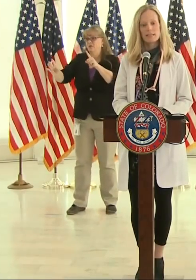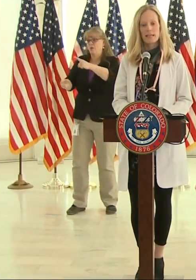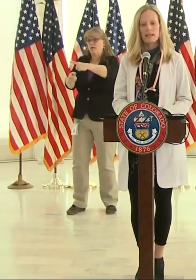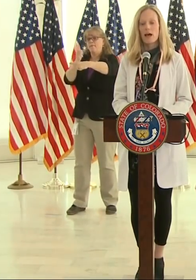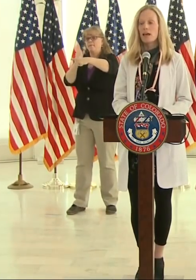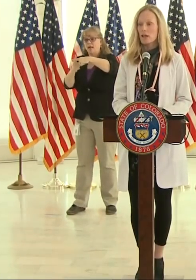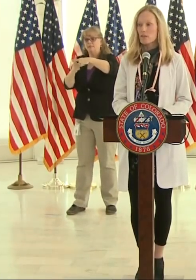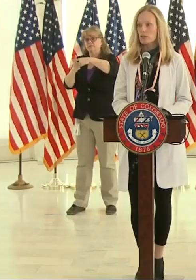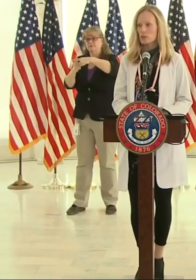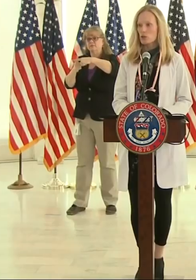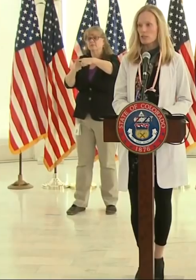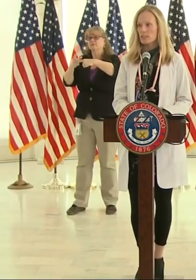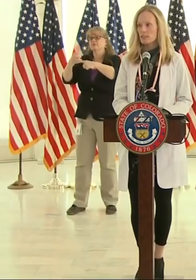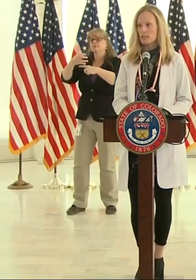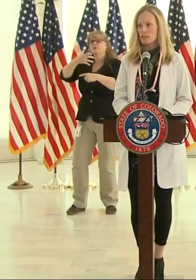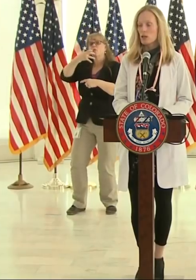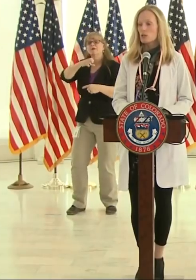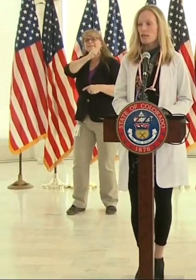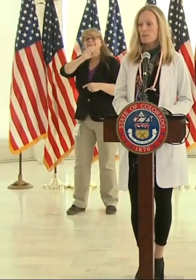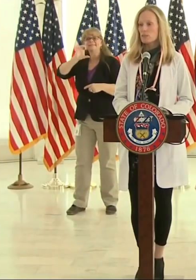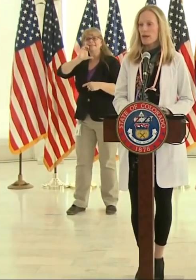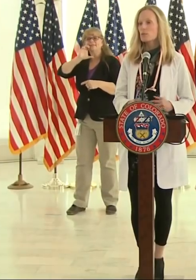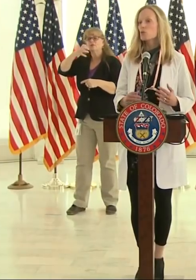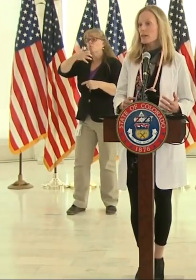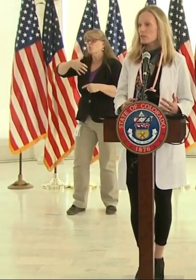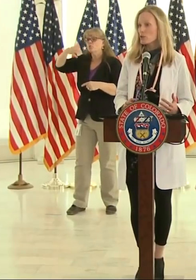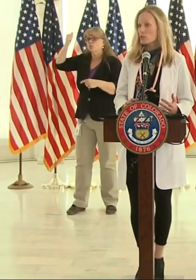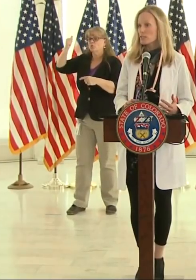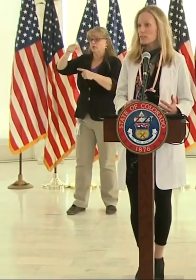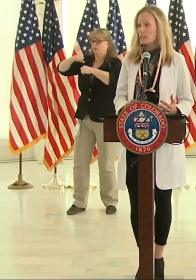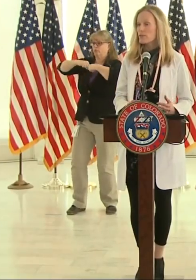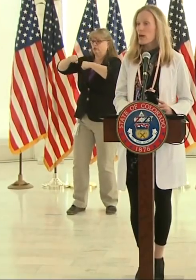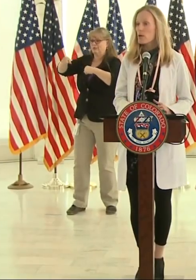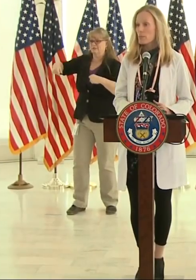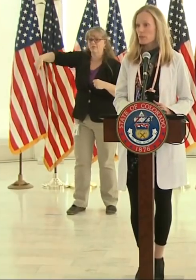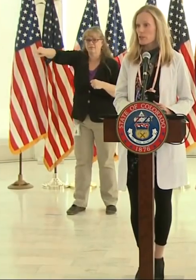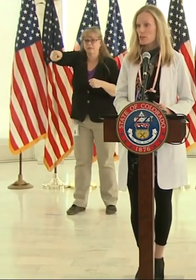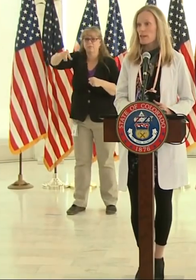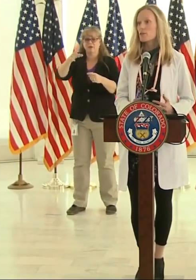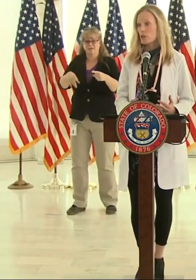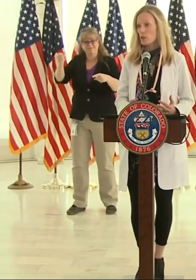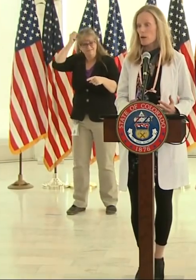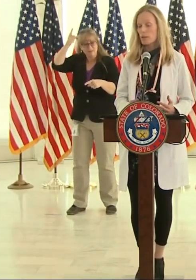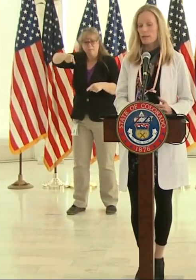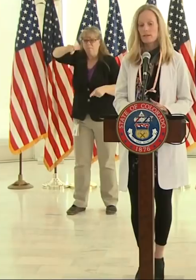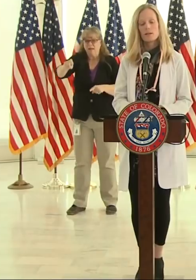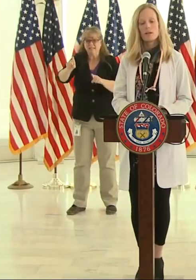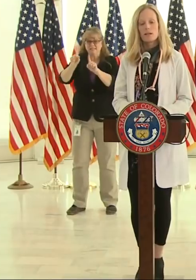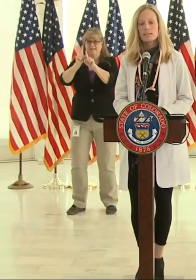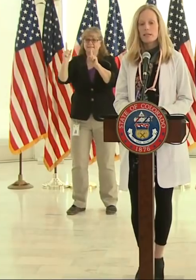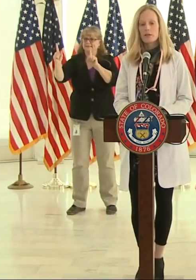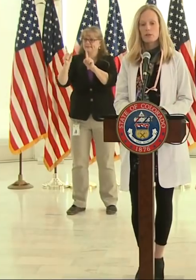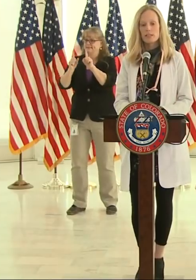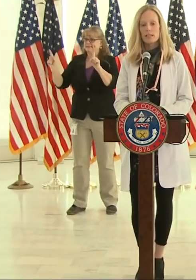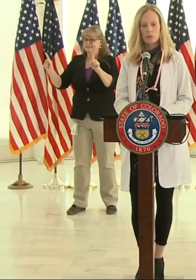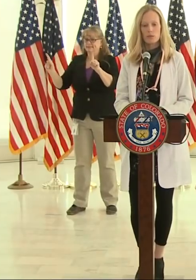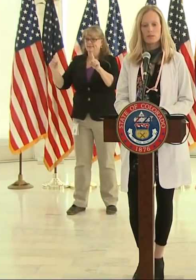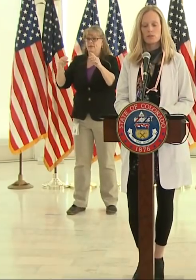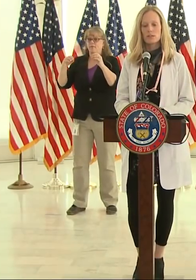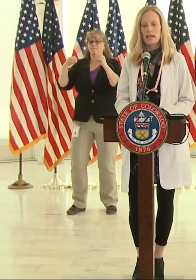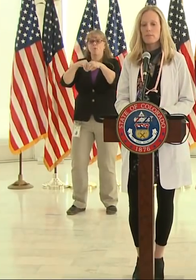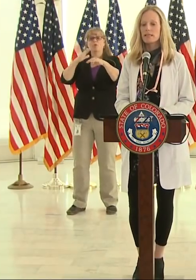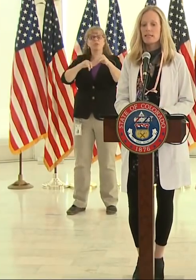to maintain high levels of social distancing. So that means perhaps greater social distancing for that population than the general public. Scenario